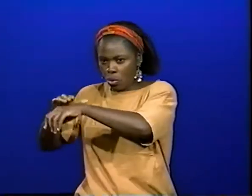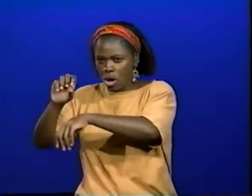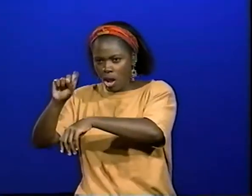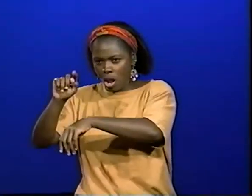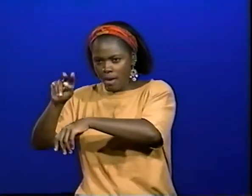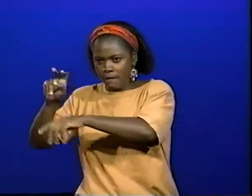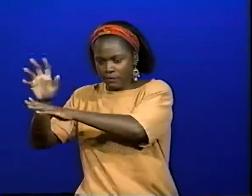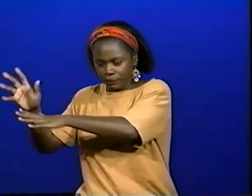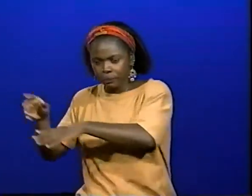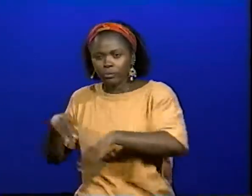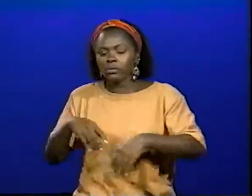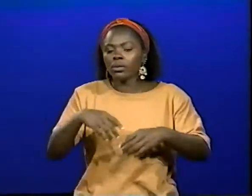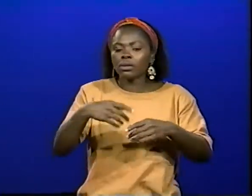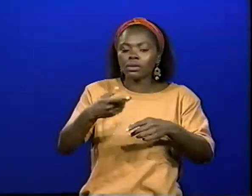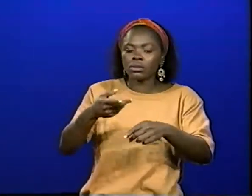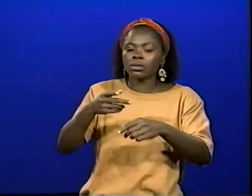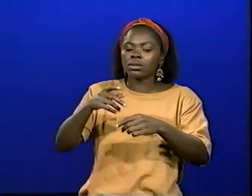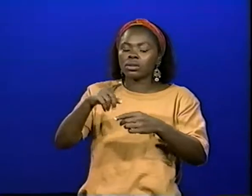small pot, put it on the stove,